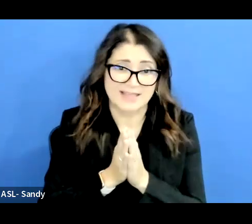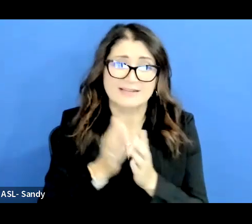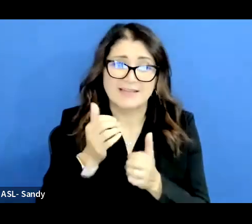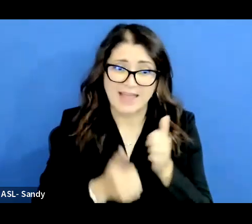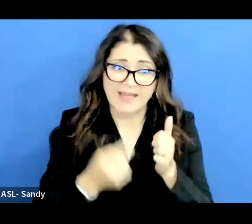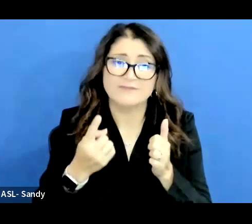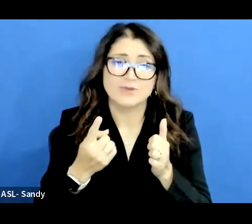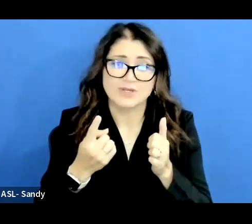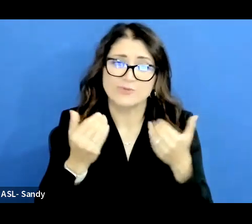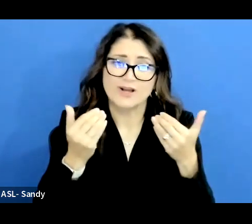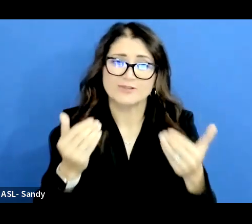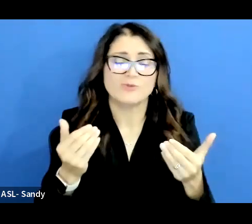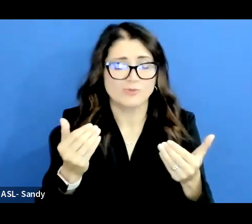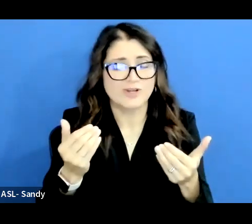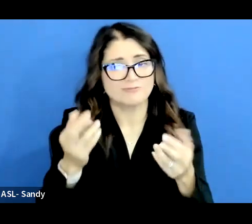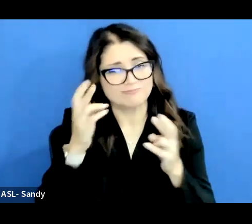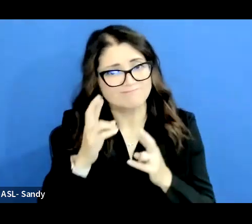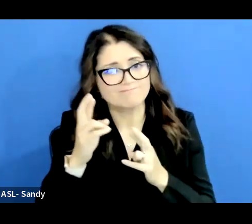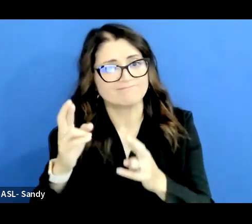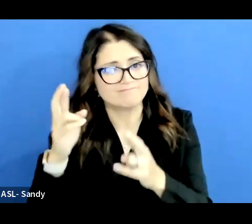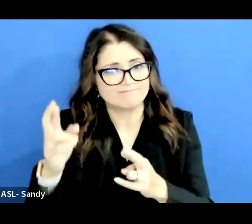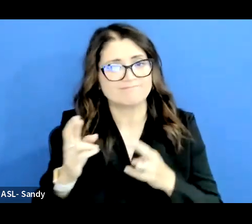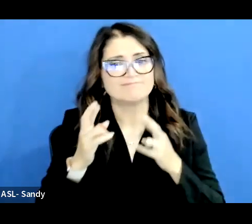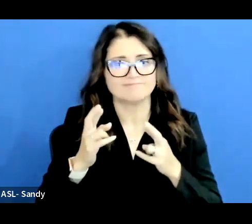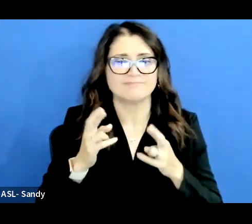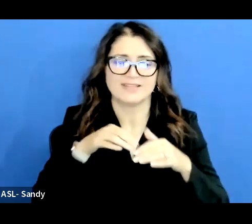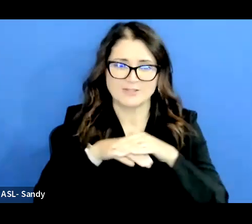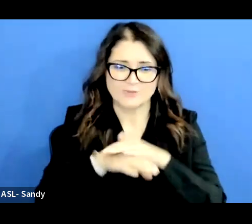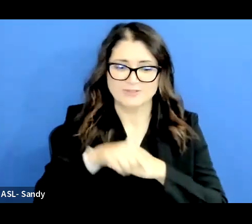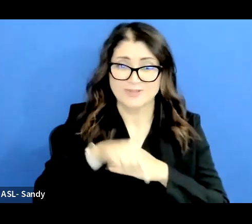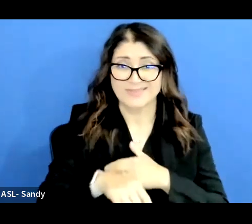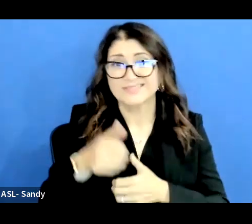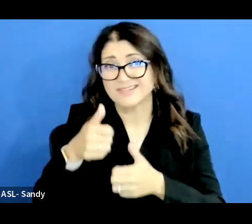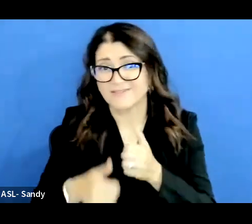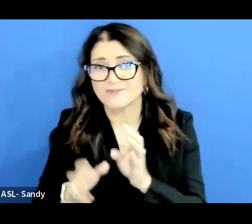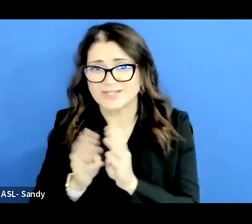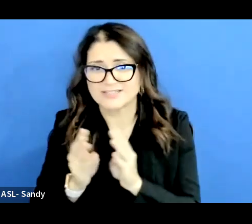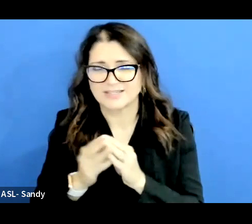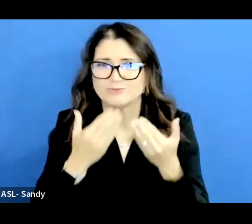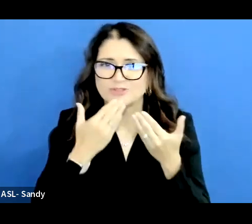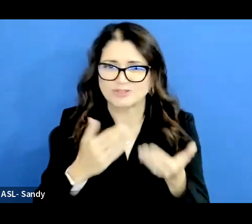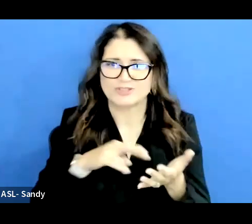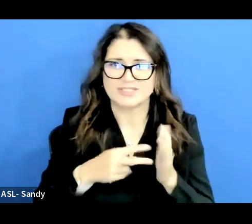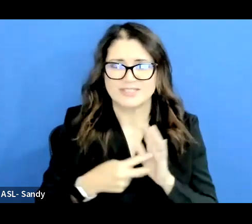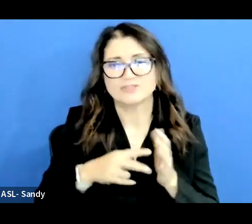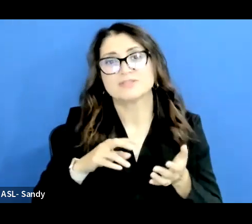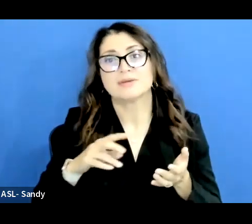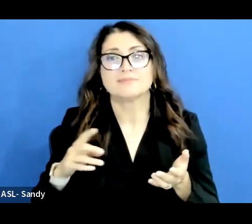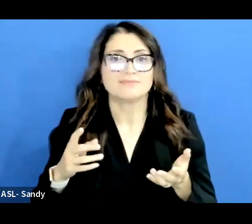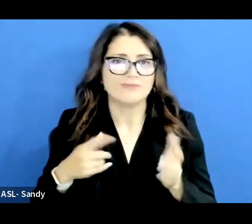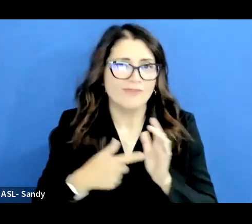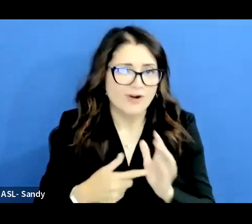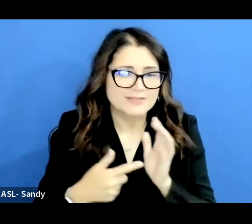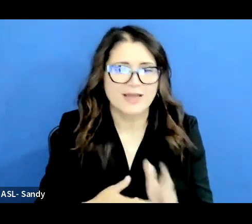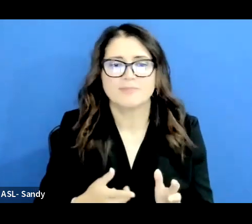you enter this and every session with good intentions. This includes respecting names, pronouns,